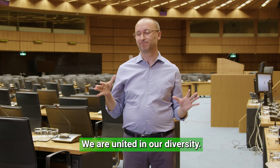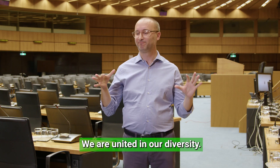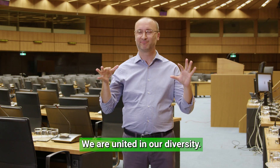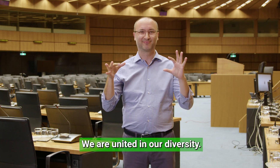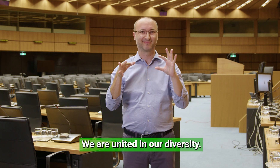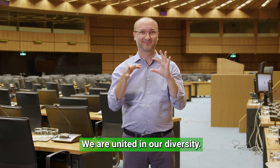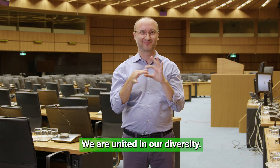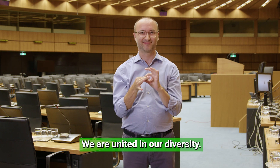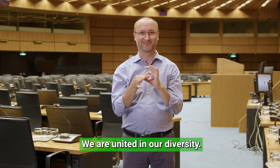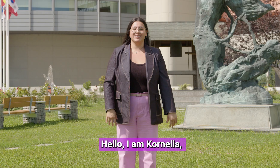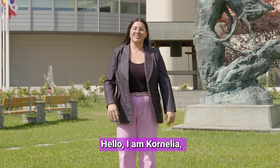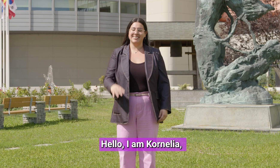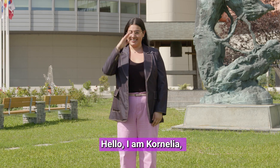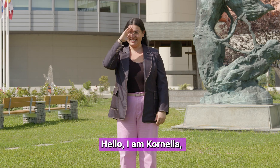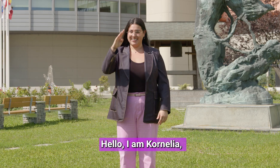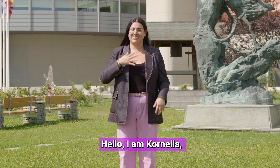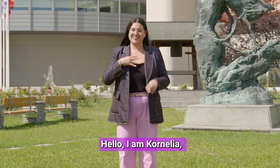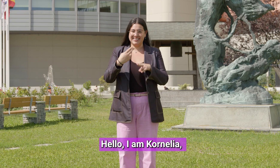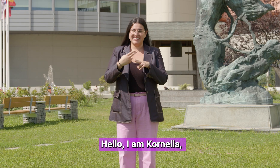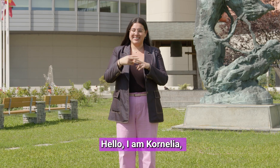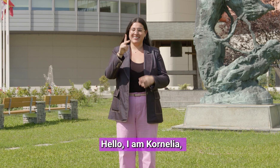On this